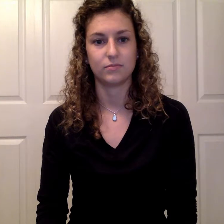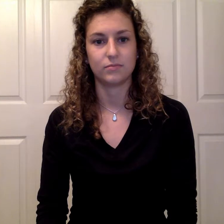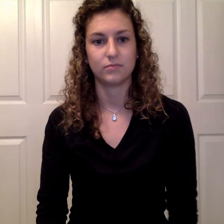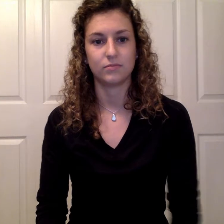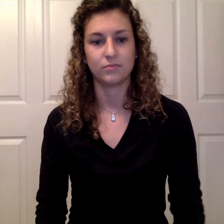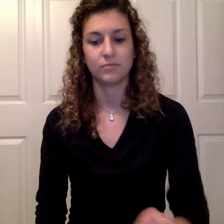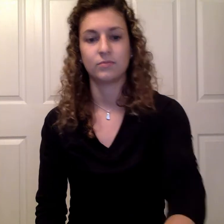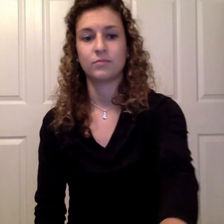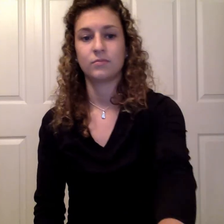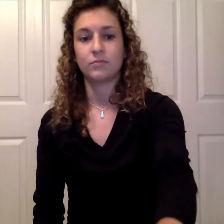English.